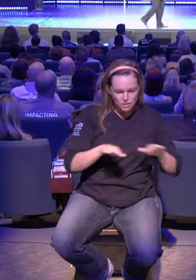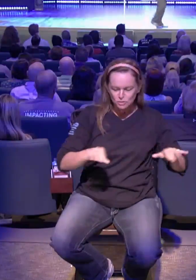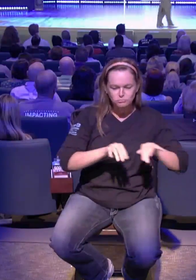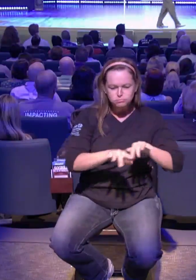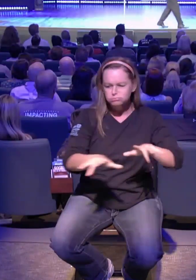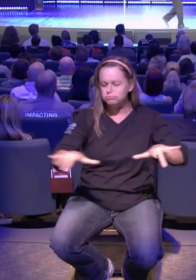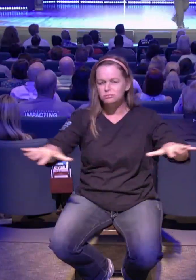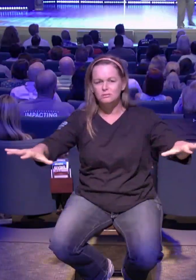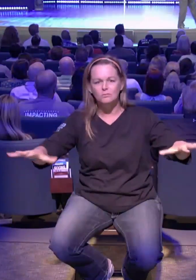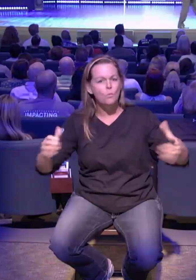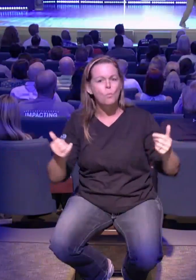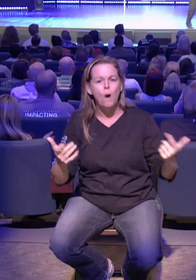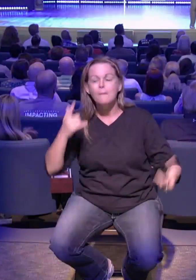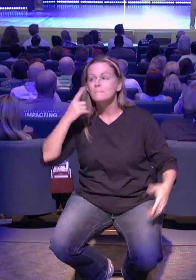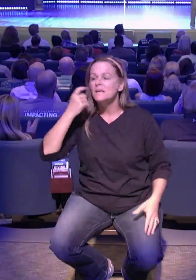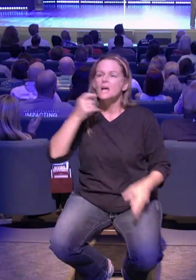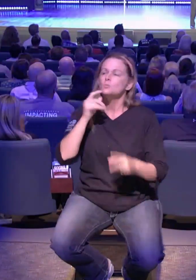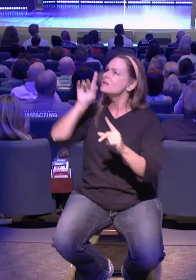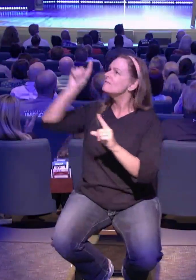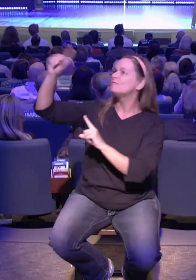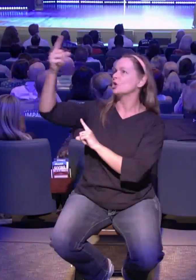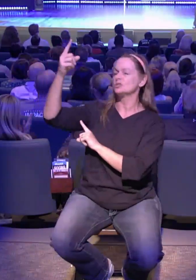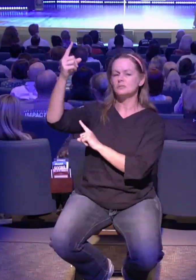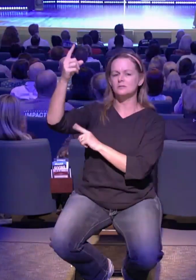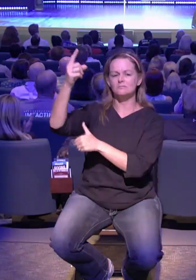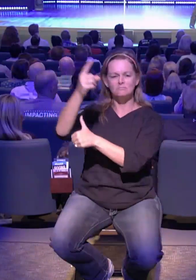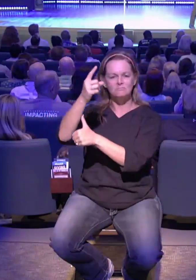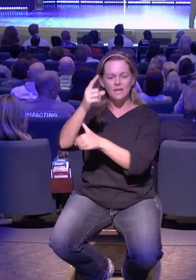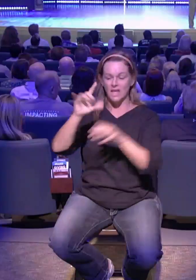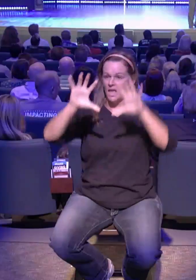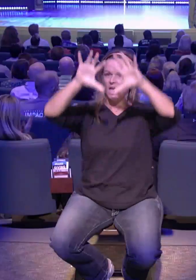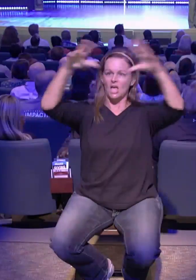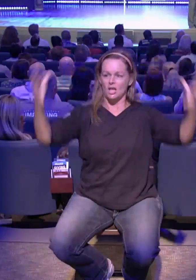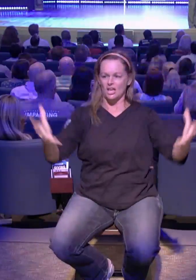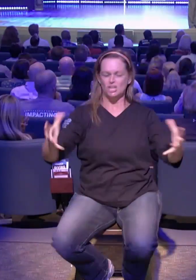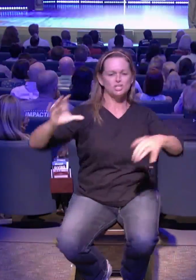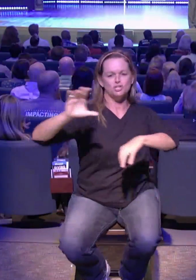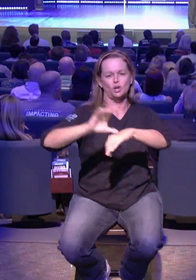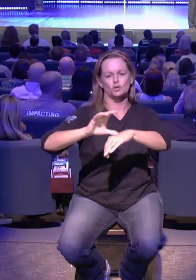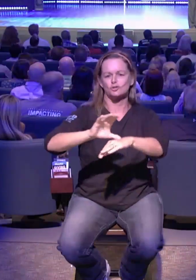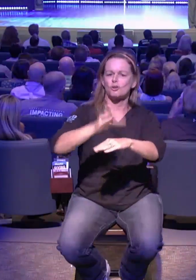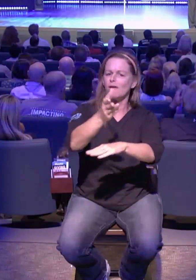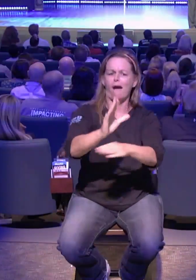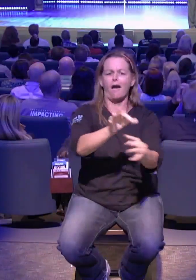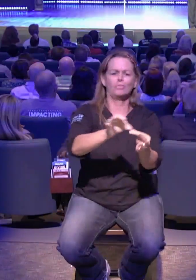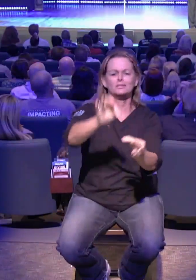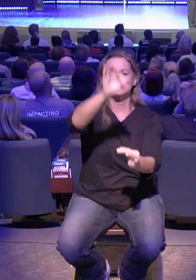enriched because we kept the church to the center and everything else on the peripheral.